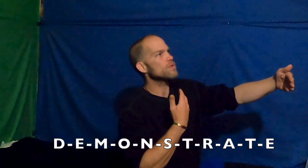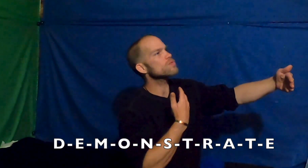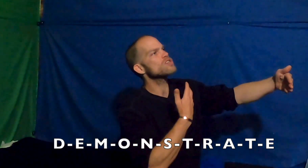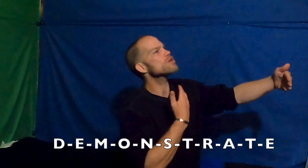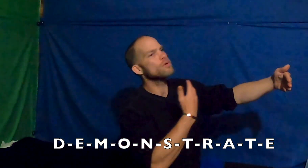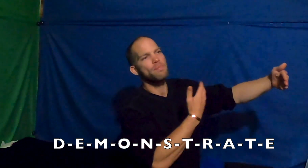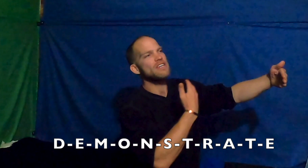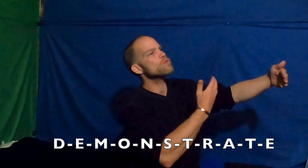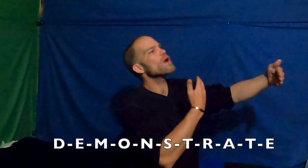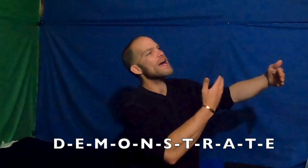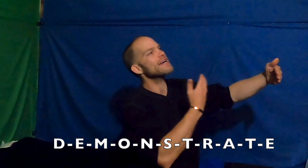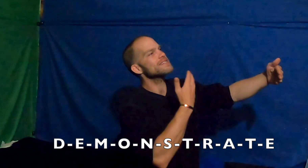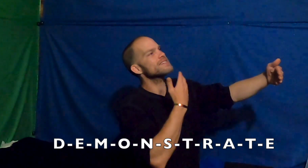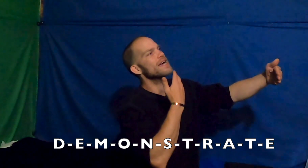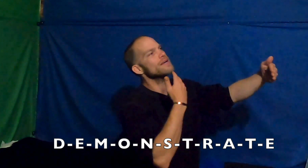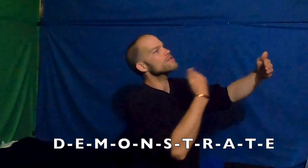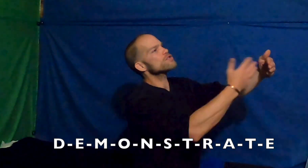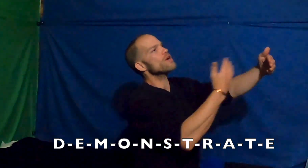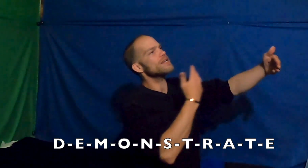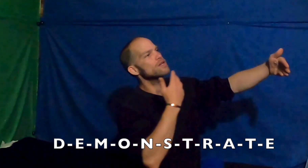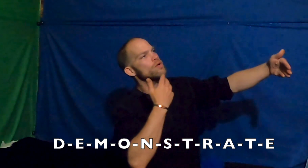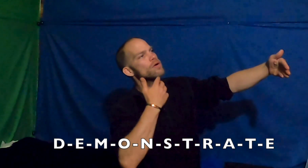what's the best way I can say straight? You're